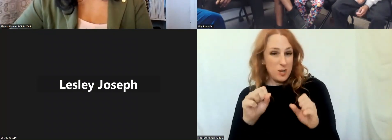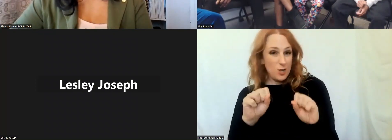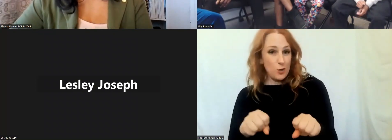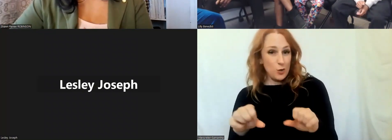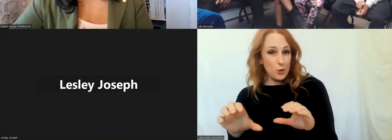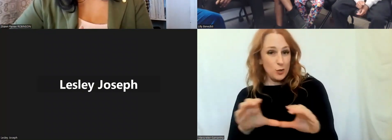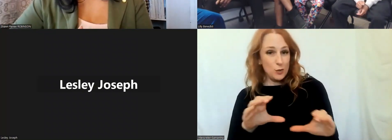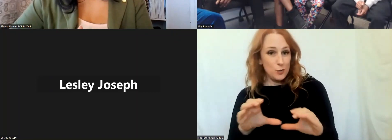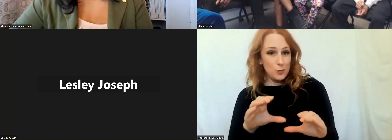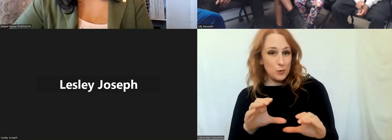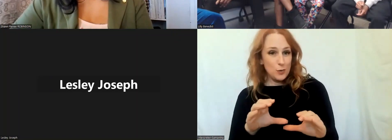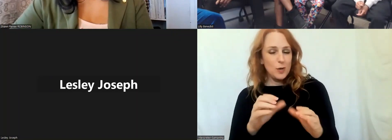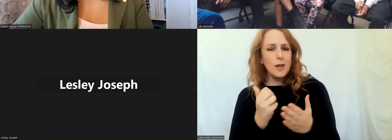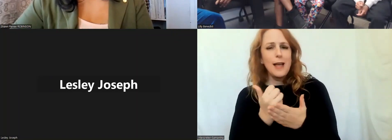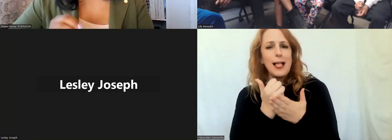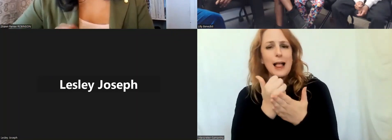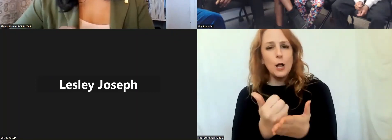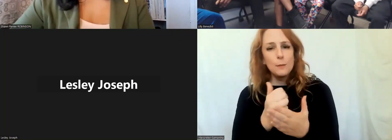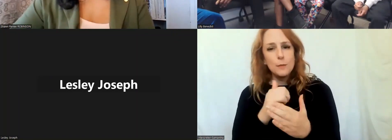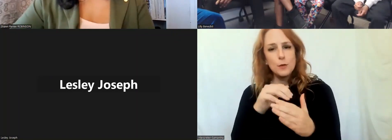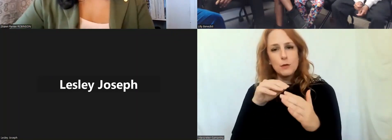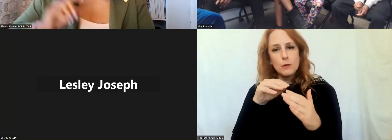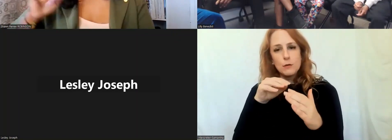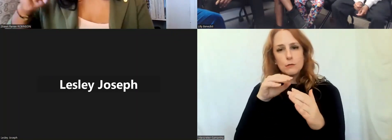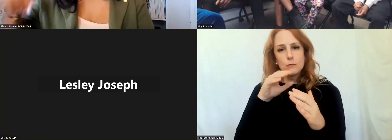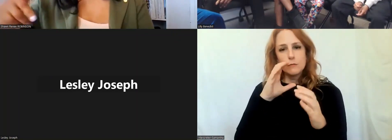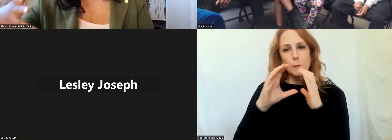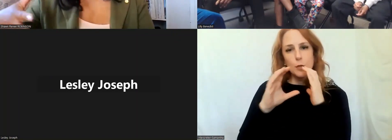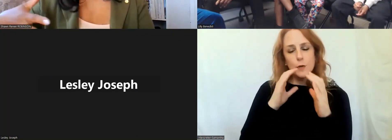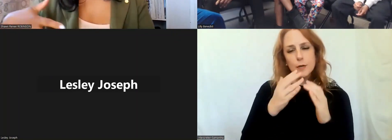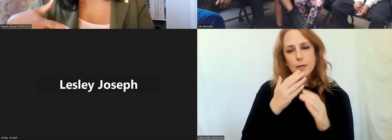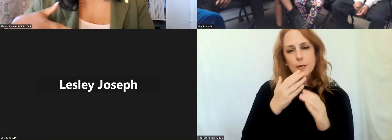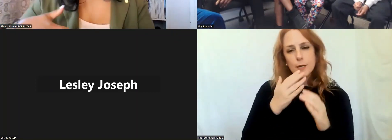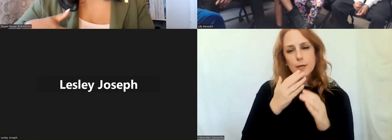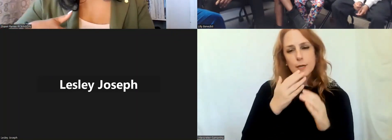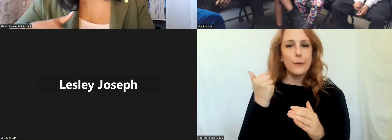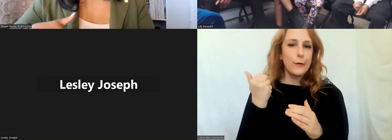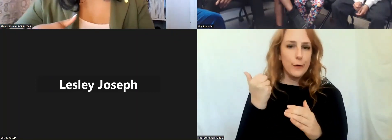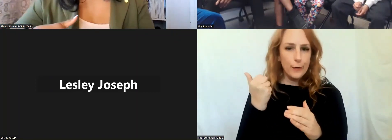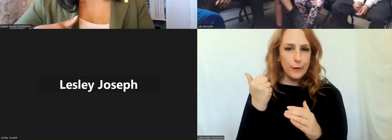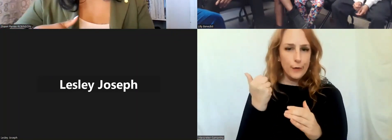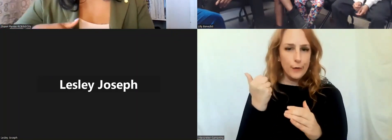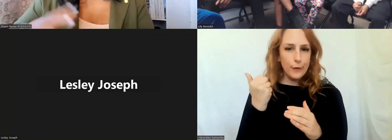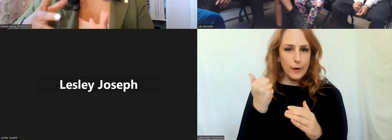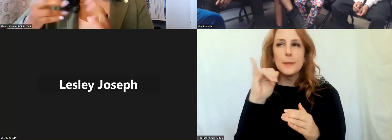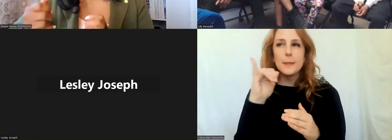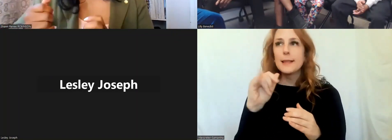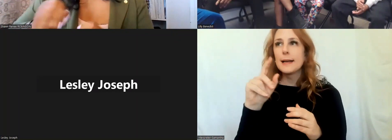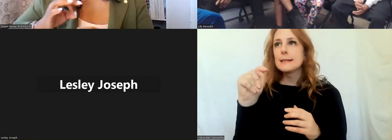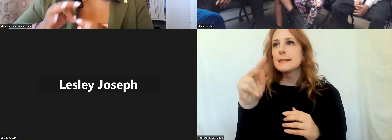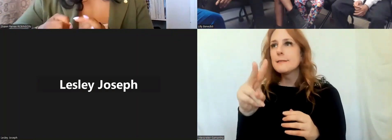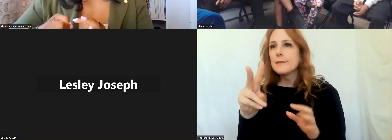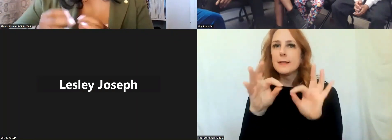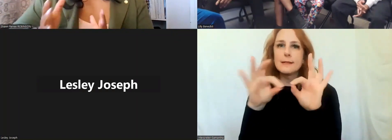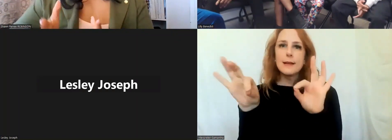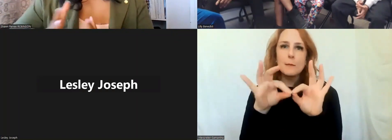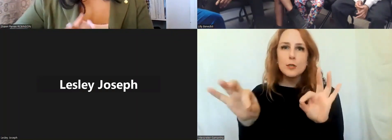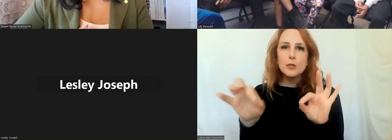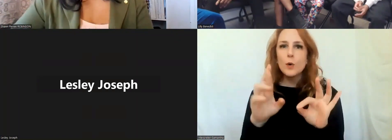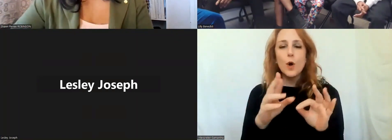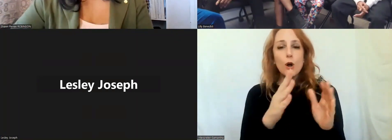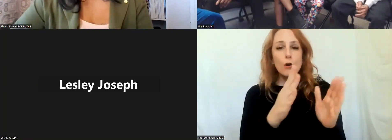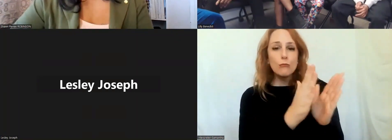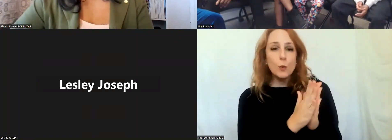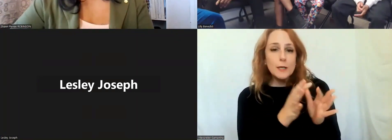more accessible for you? Like putting captions on TV at home or requesting interpreters